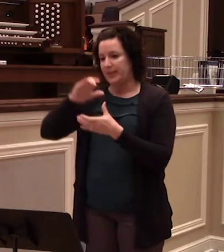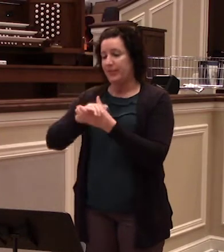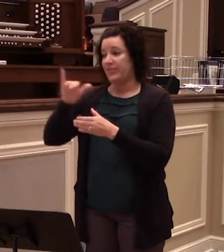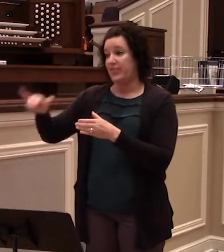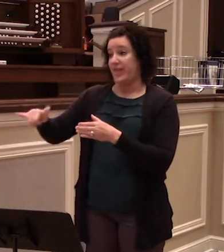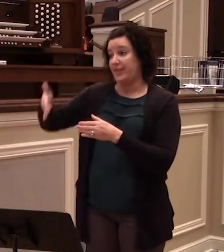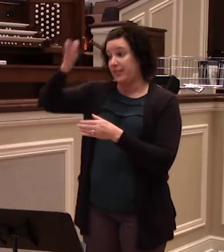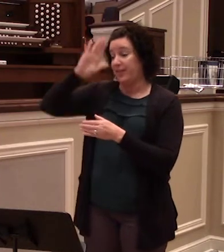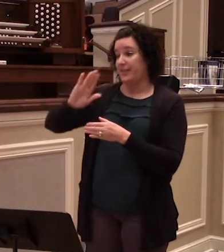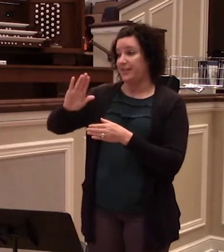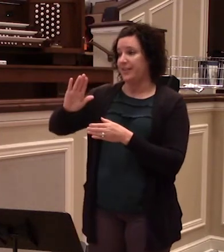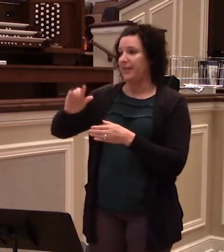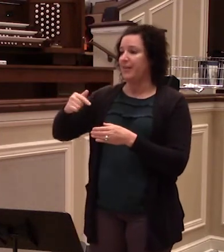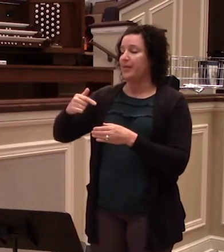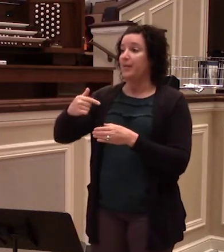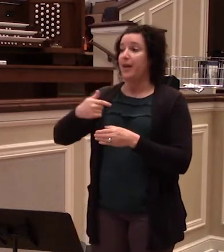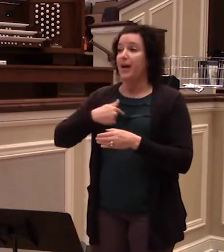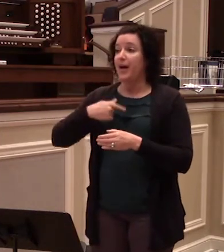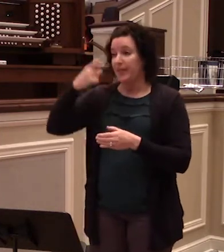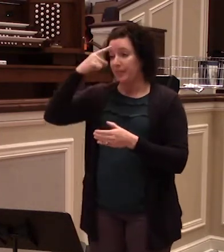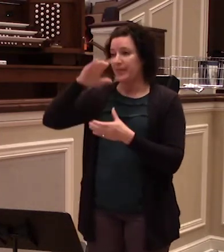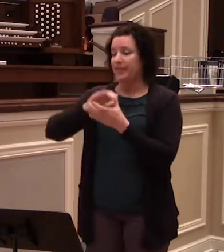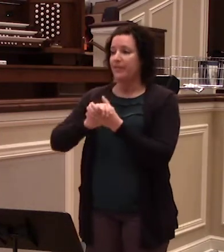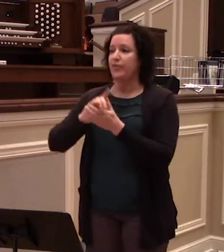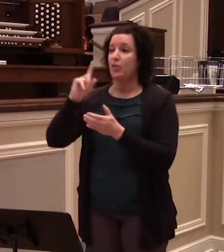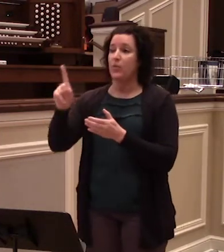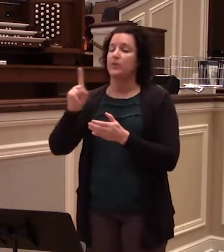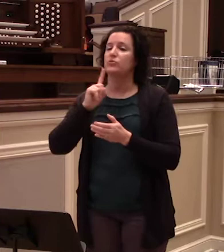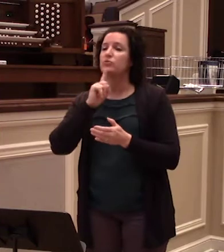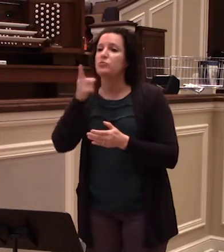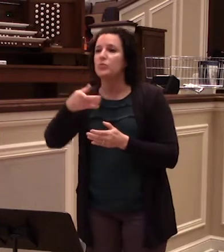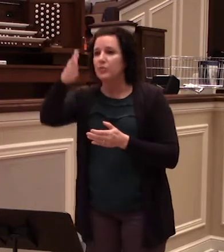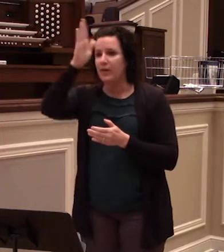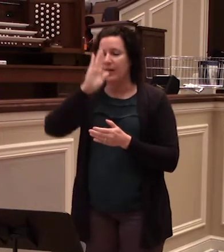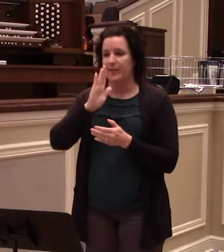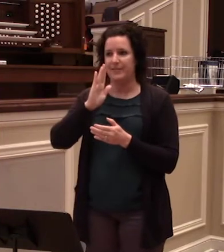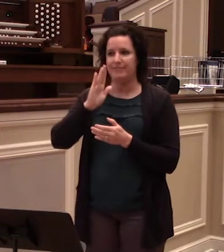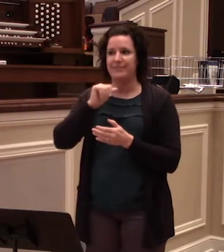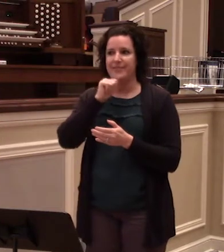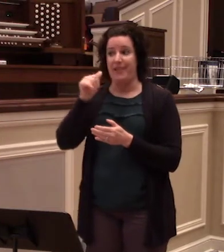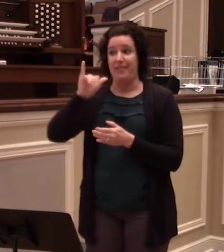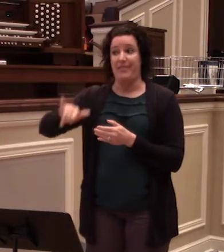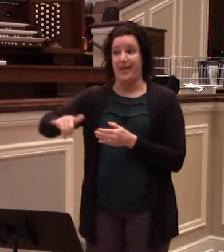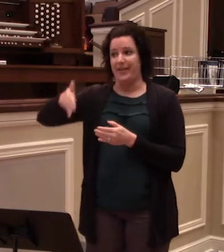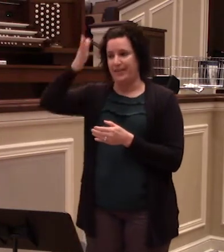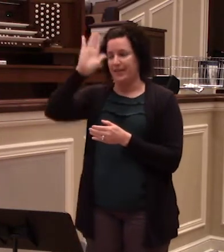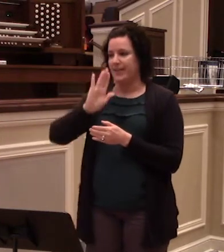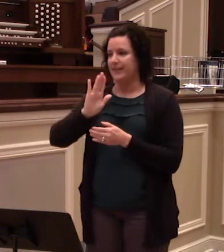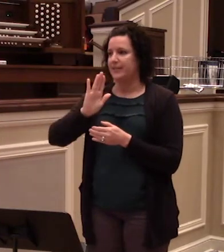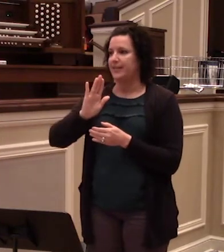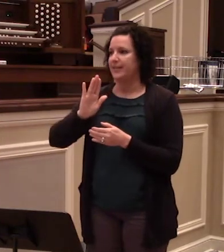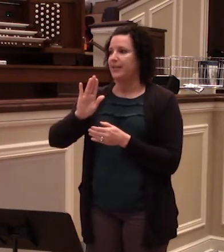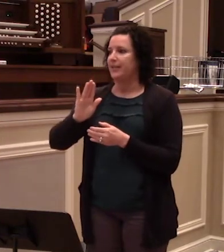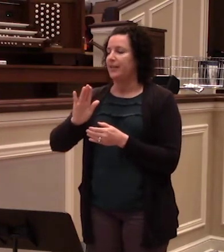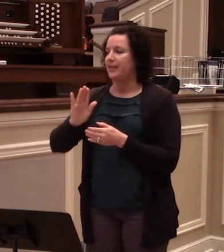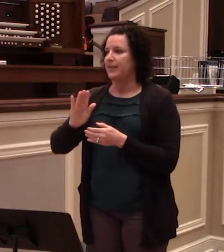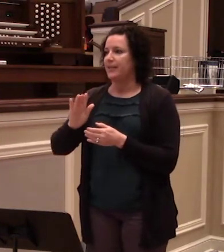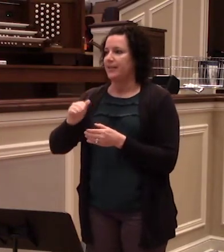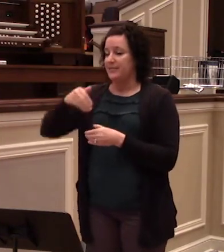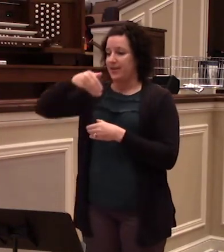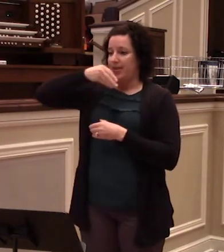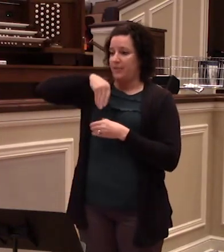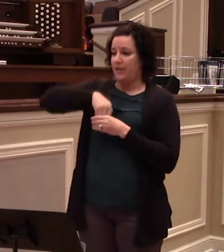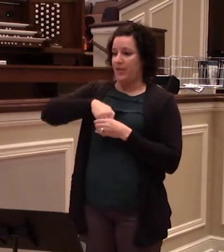true God? Because he will utterly obliterate your expectations. He's more and better than you could